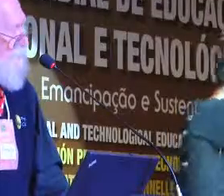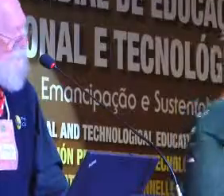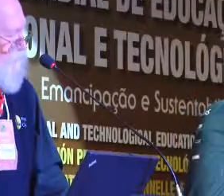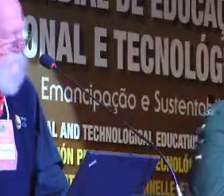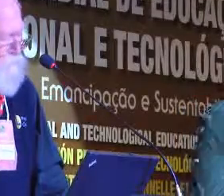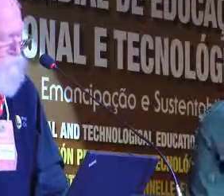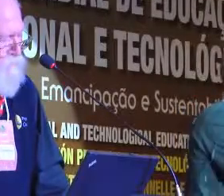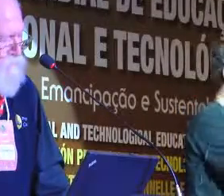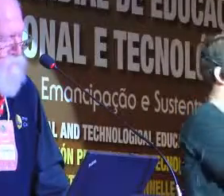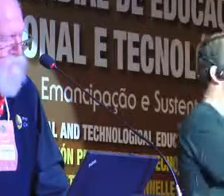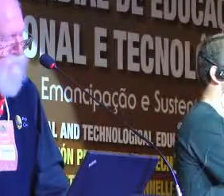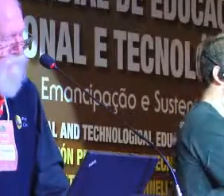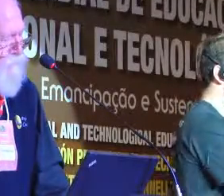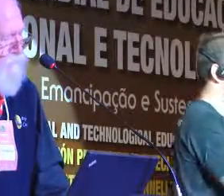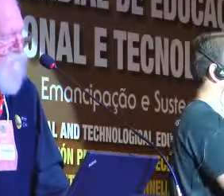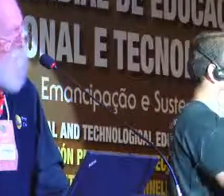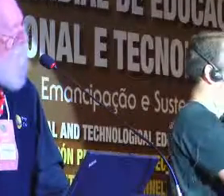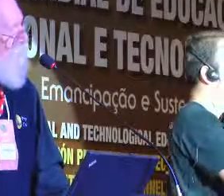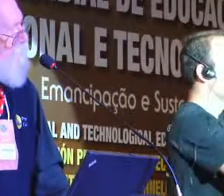genetics,